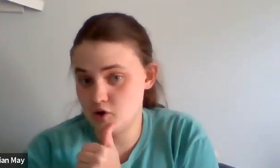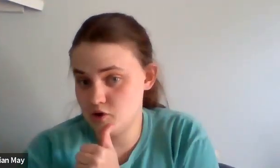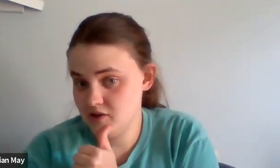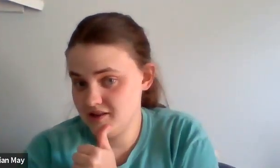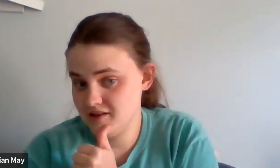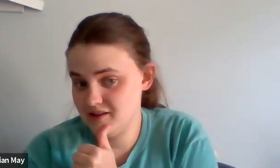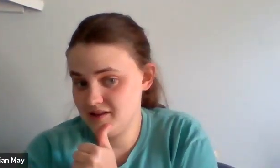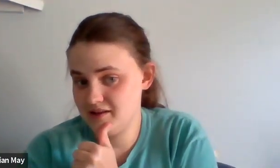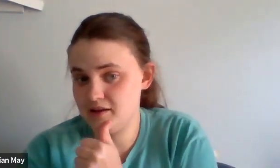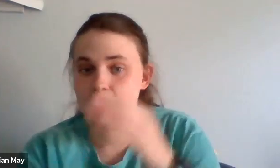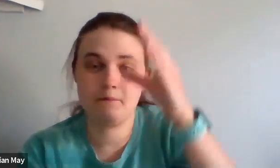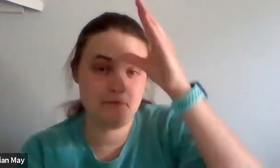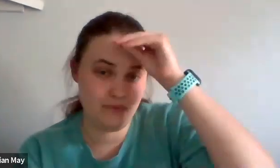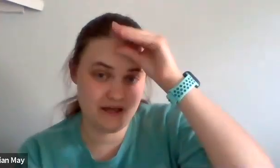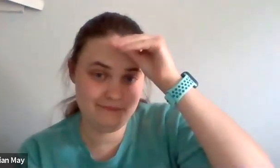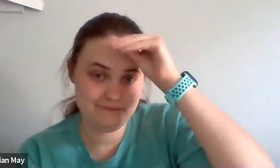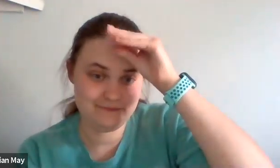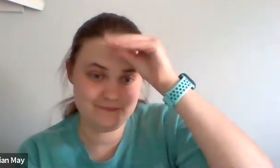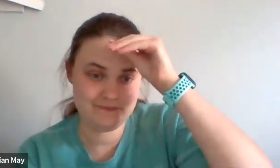Girl. Boy.